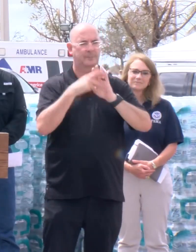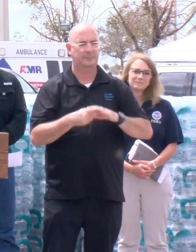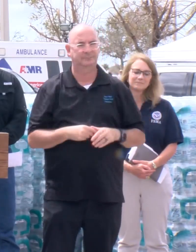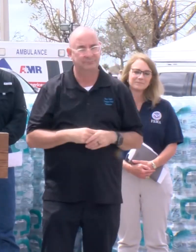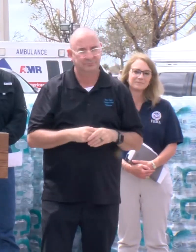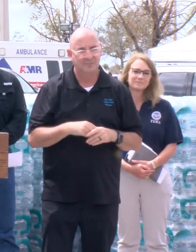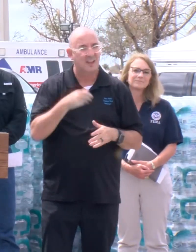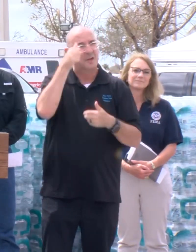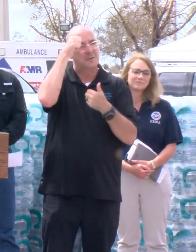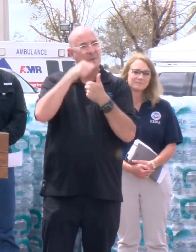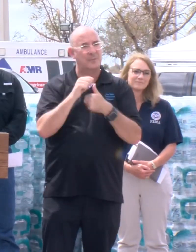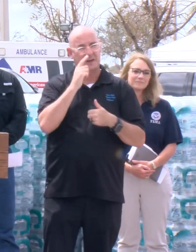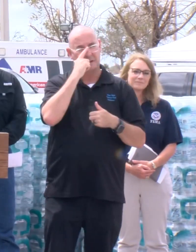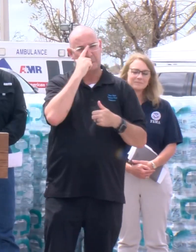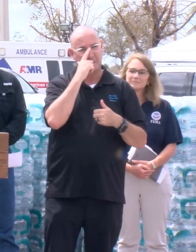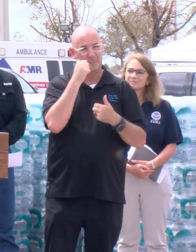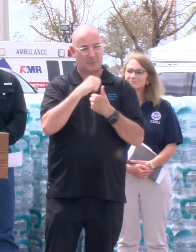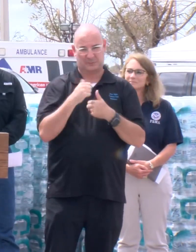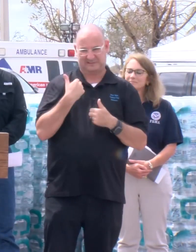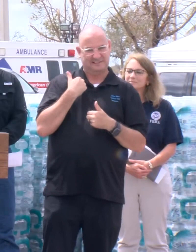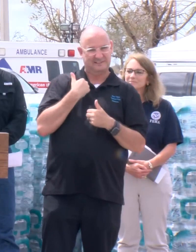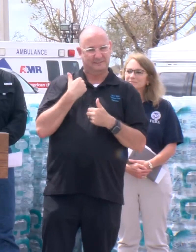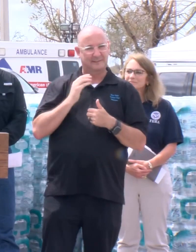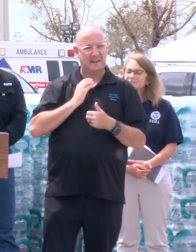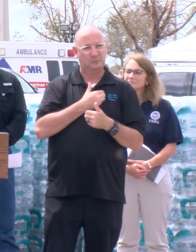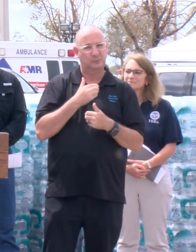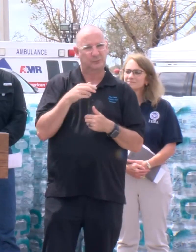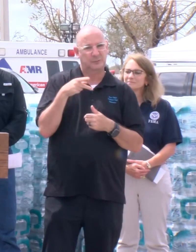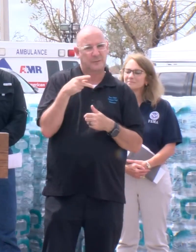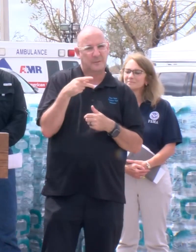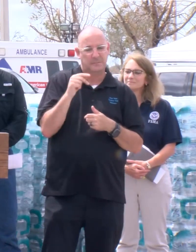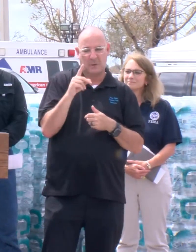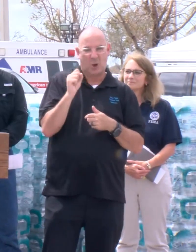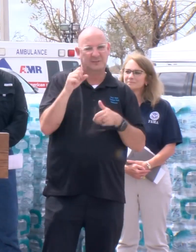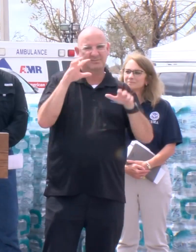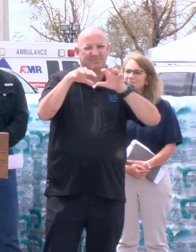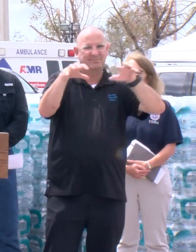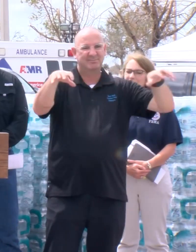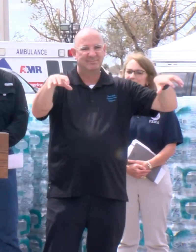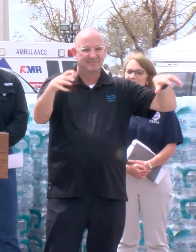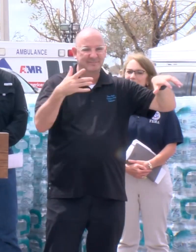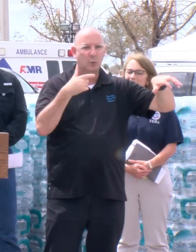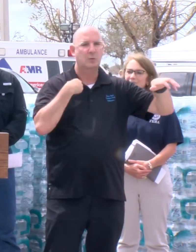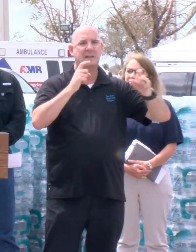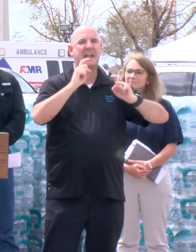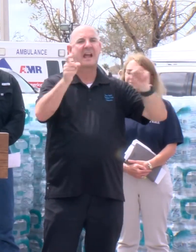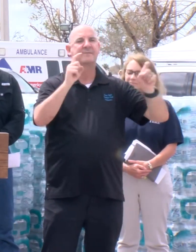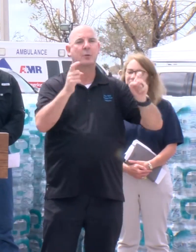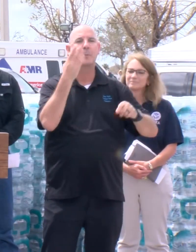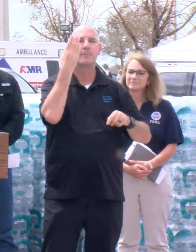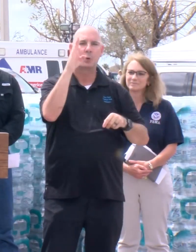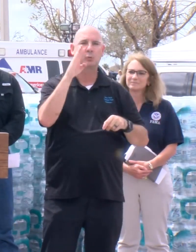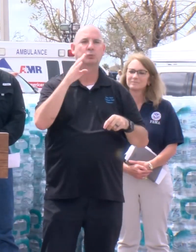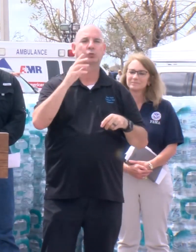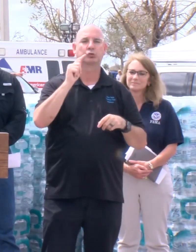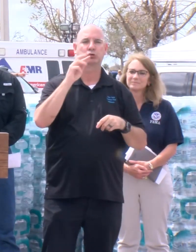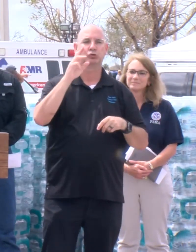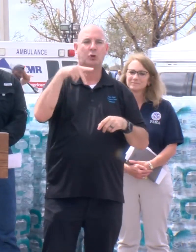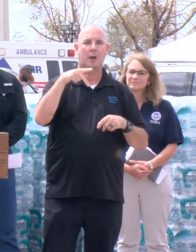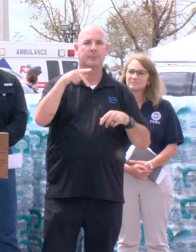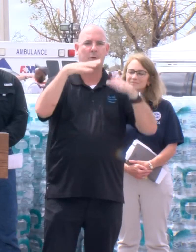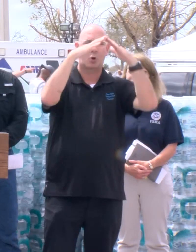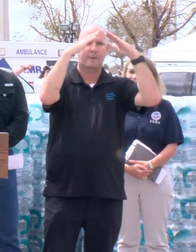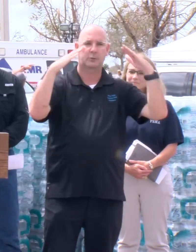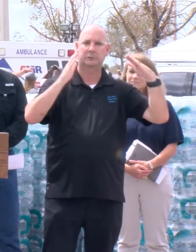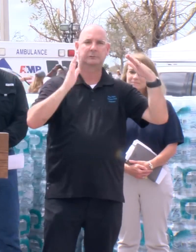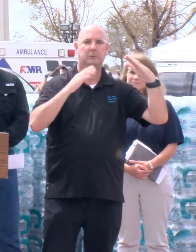we handed out a lot of the blue tarps, and that's fine, but this blue roof program, actually the roof is a little bit, this is more advanced than just a tarp.